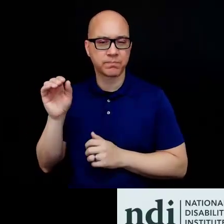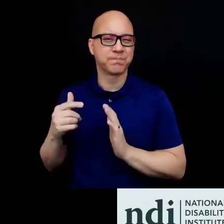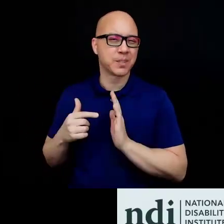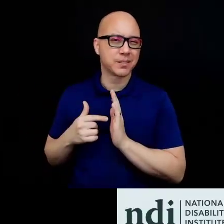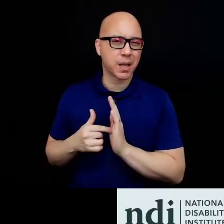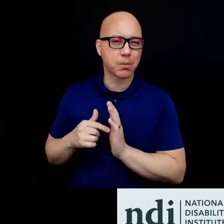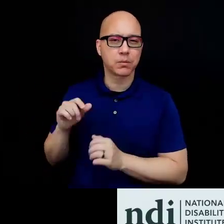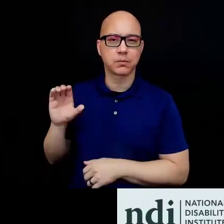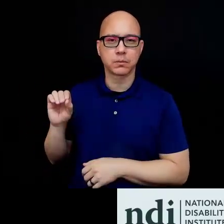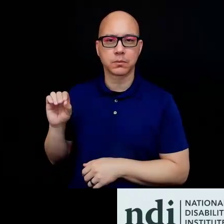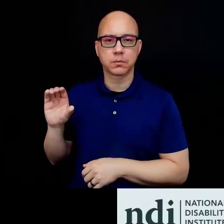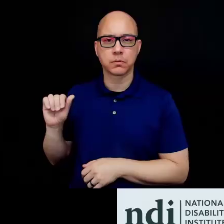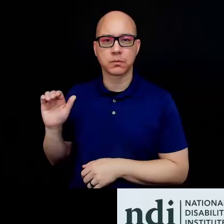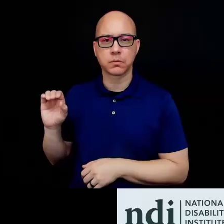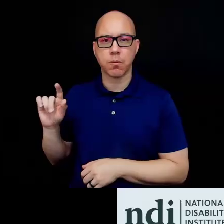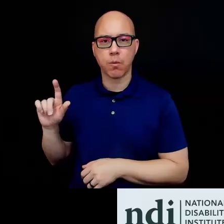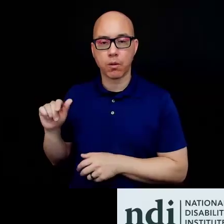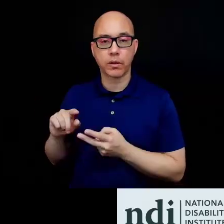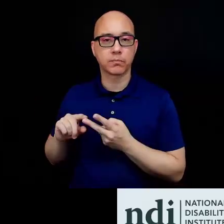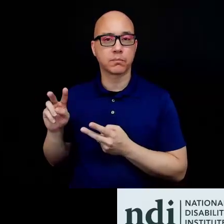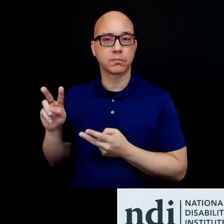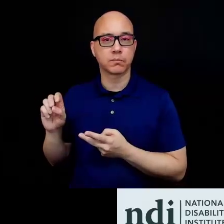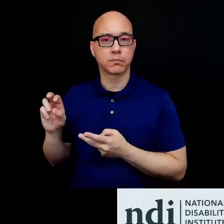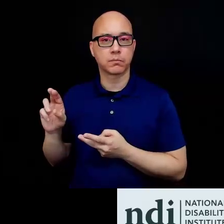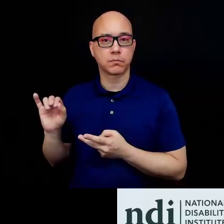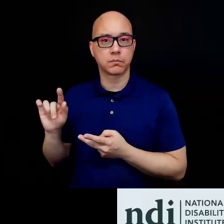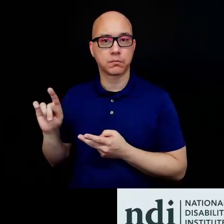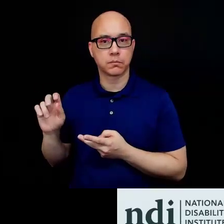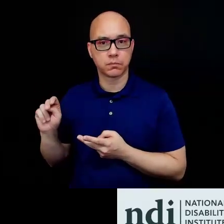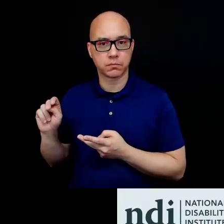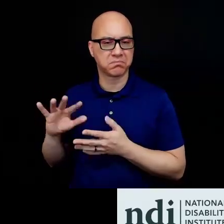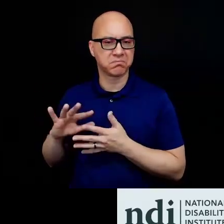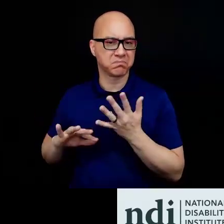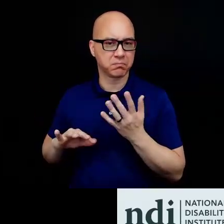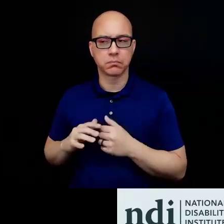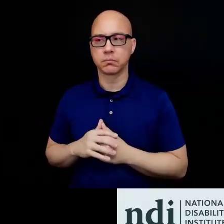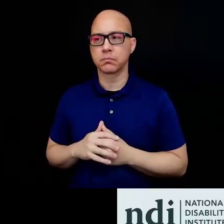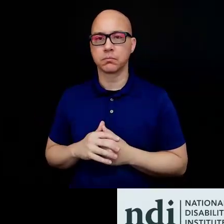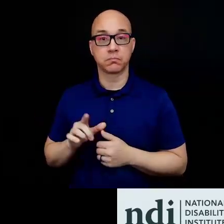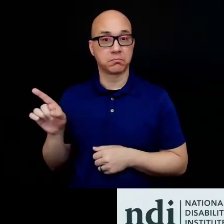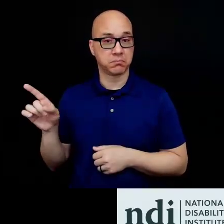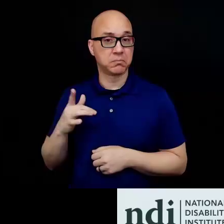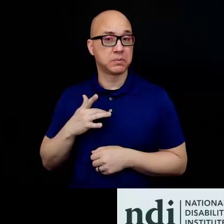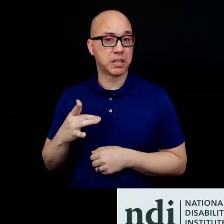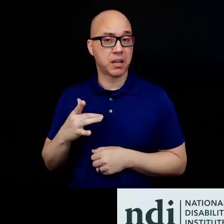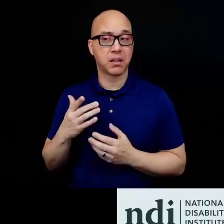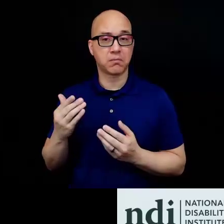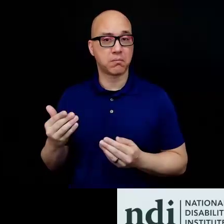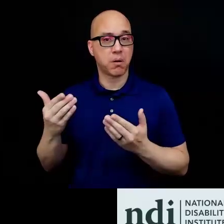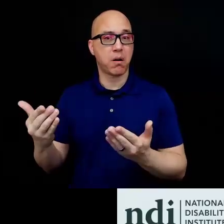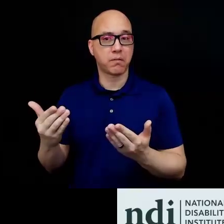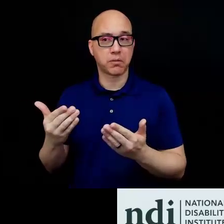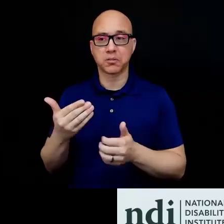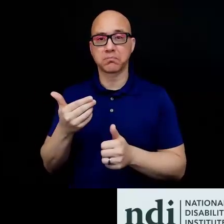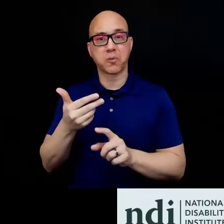Coca-Cola or Verizon, etc. So those opportunities roll out on a quarterly or monthly basis. You